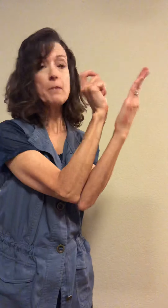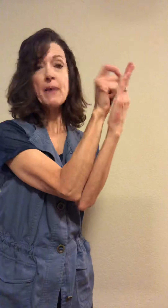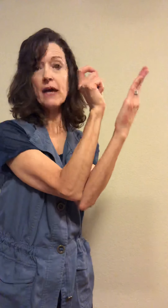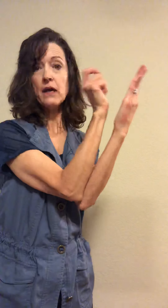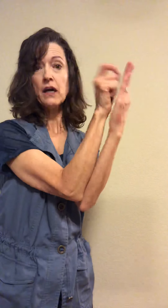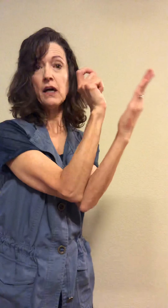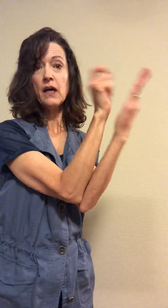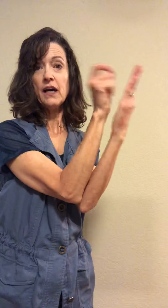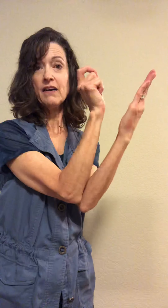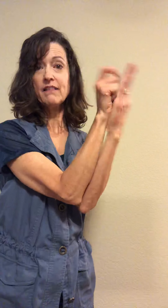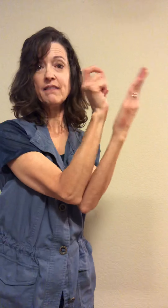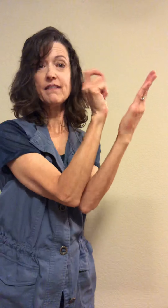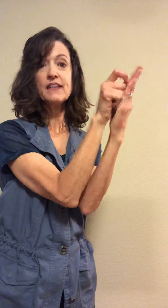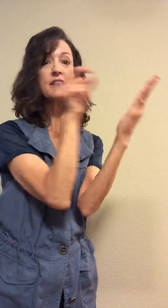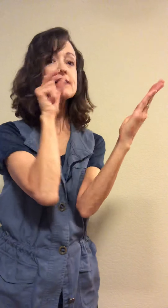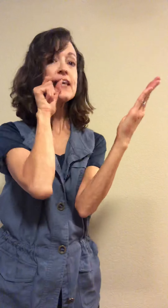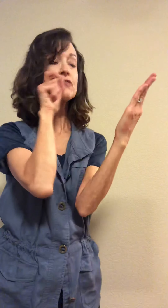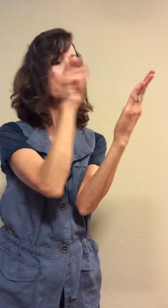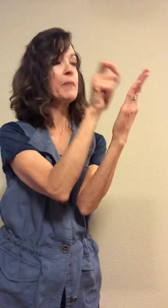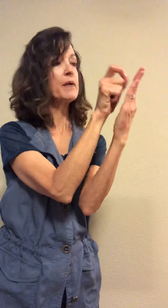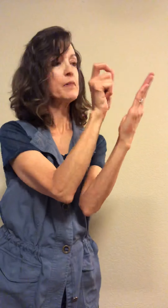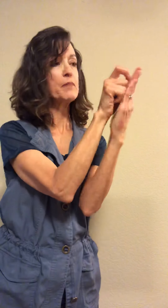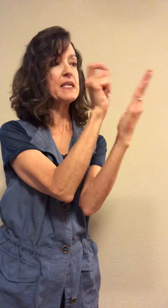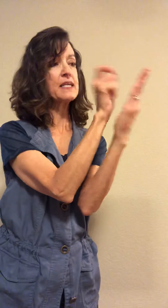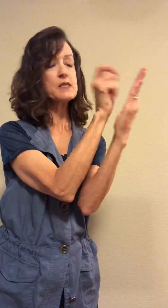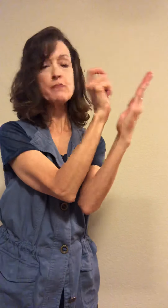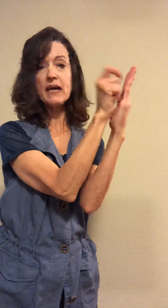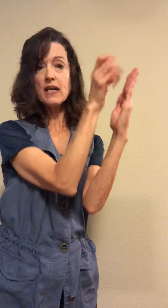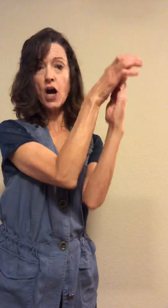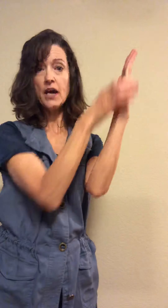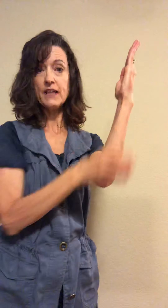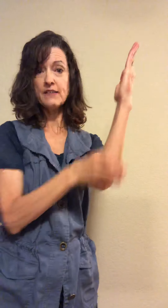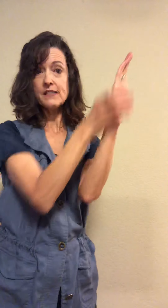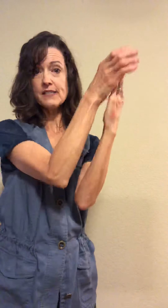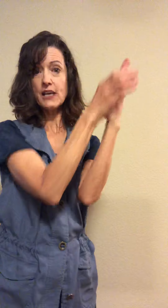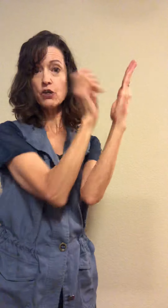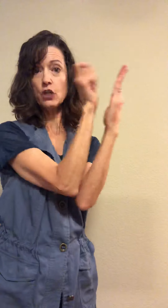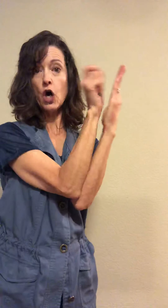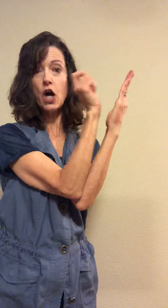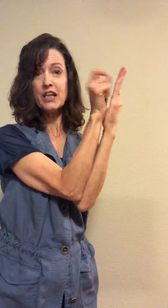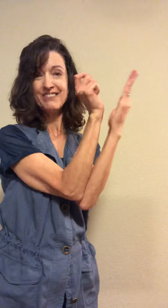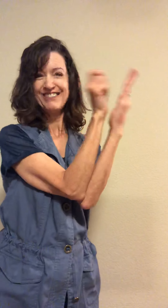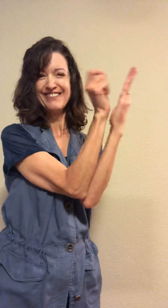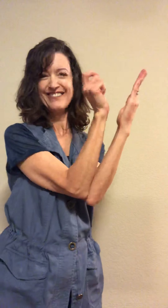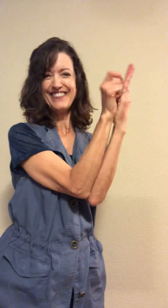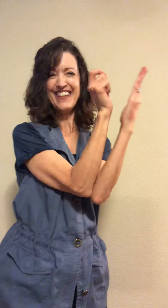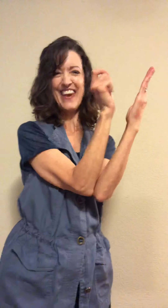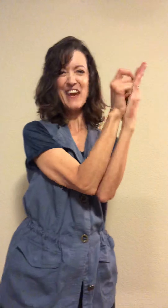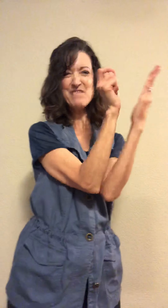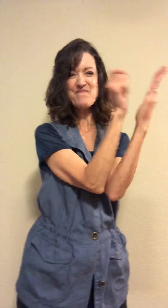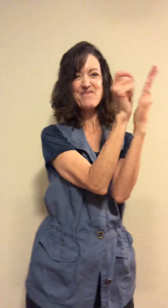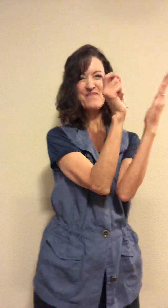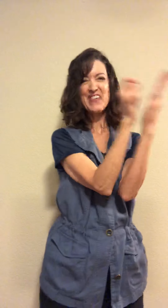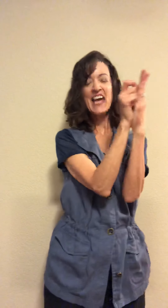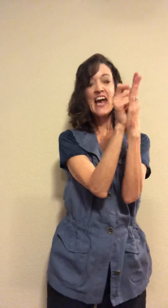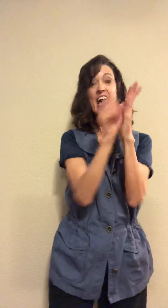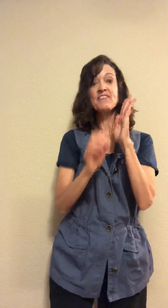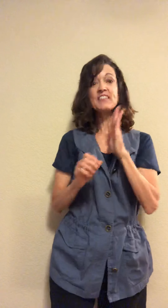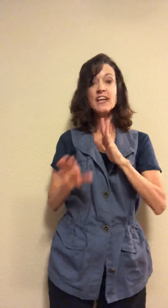peck, like their beak is pecking on, and this is like your log, okay? And the sign